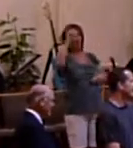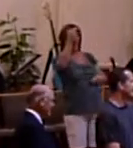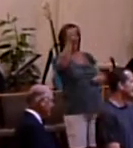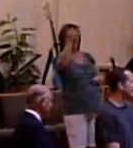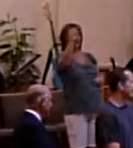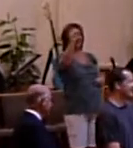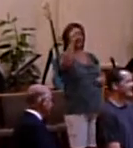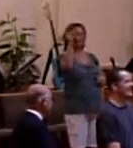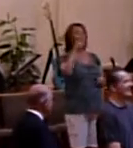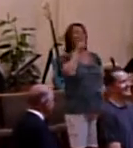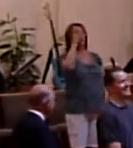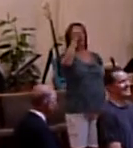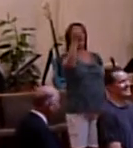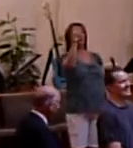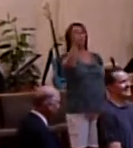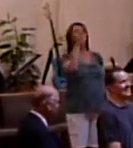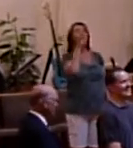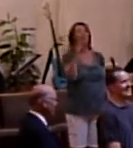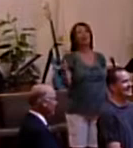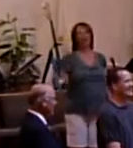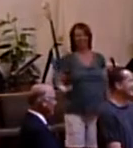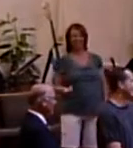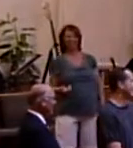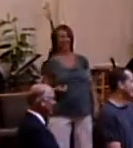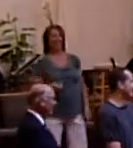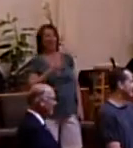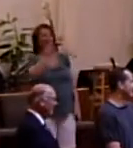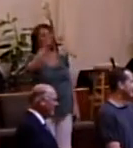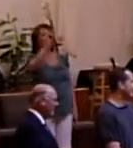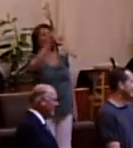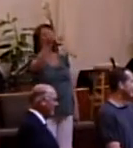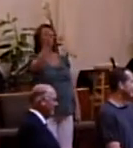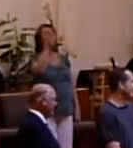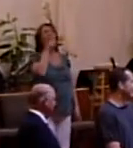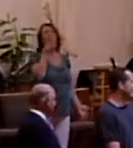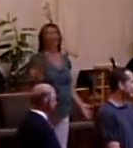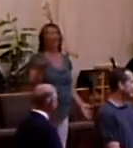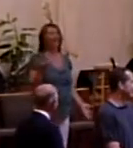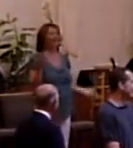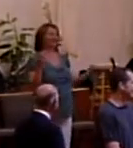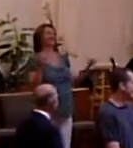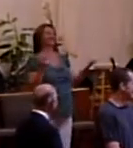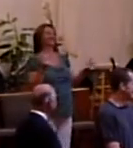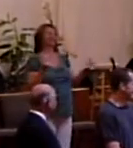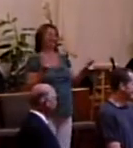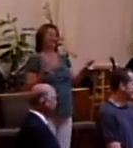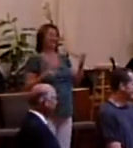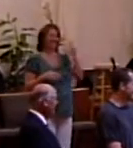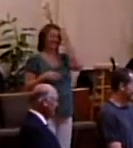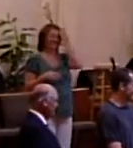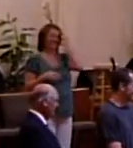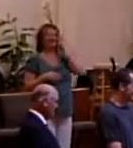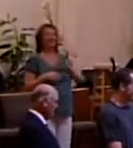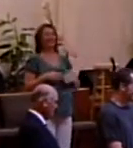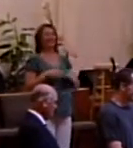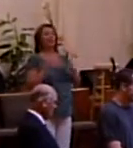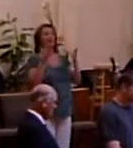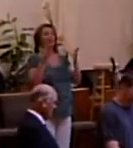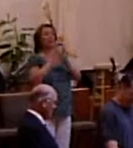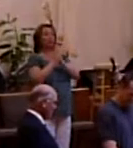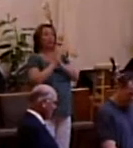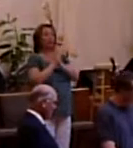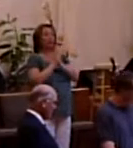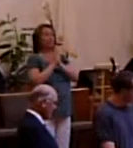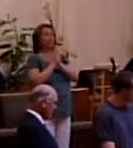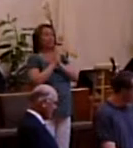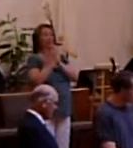Roger who? That was... That was a better joke than mine. All right, we're going to close in prayer. Anybody